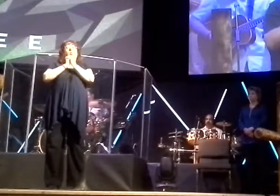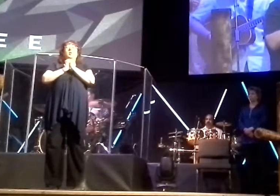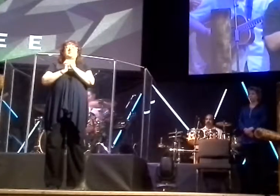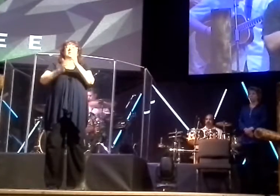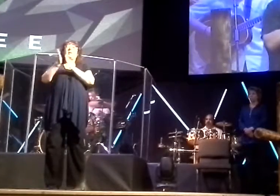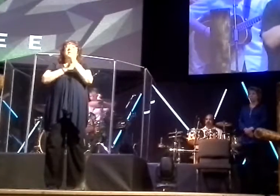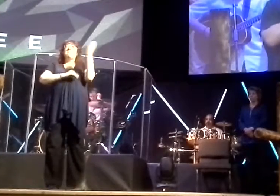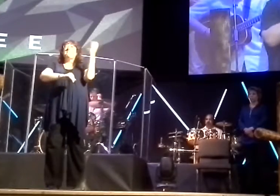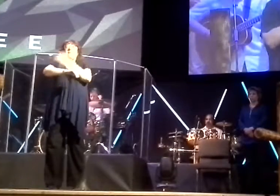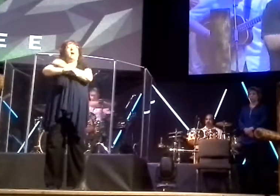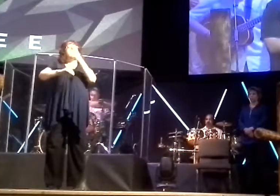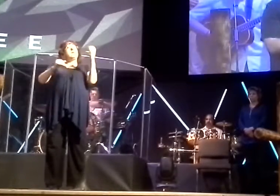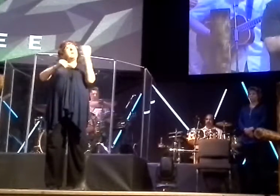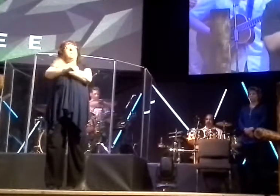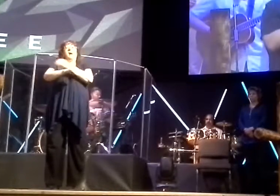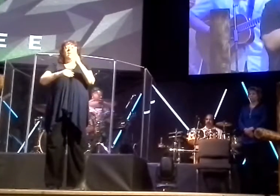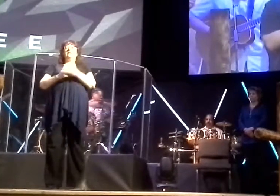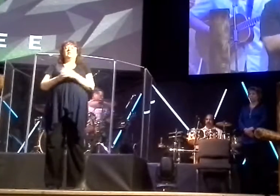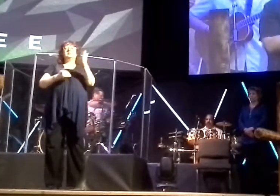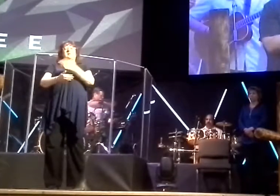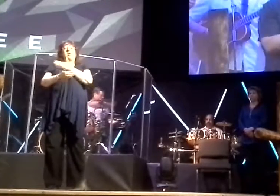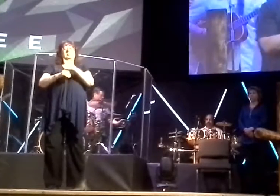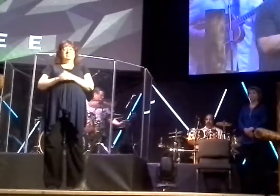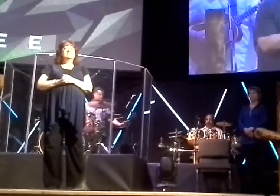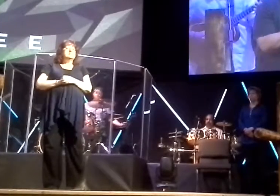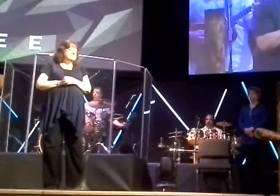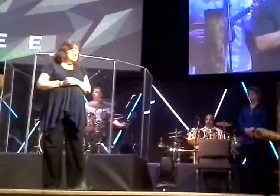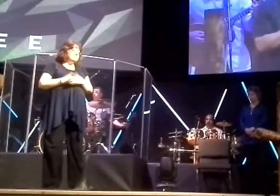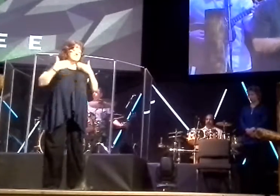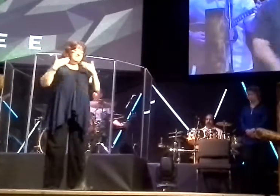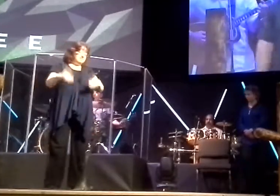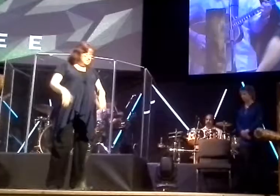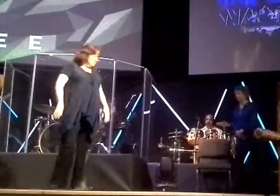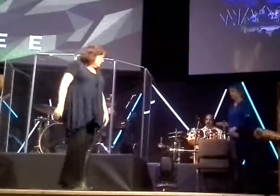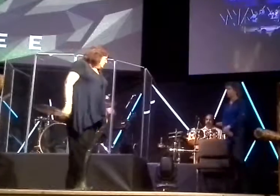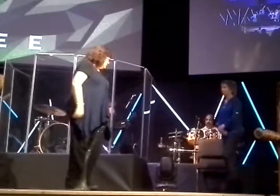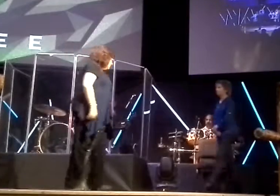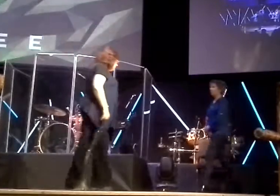such a powerful, powerful song. Here we go.